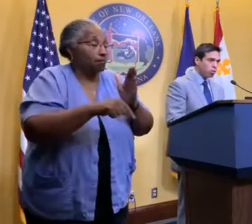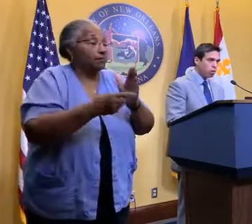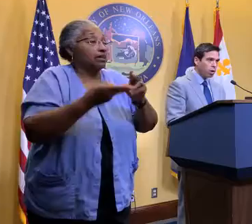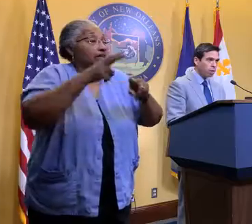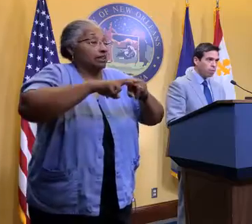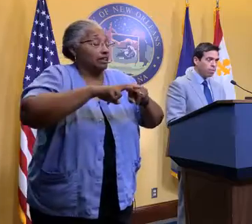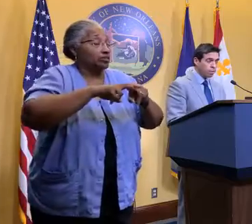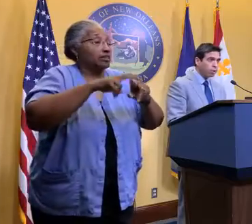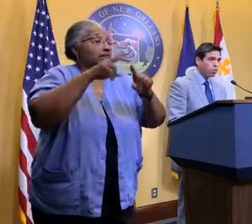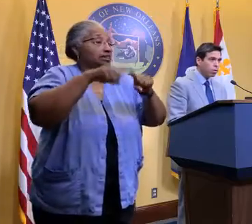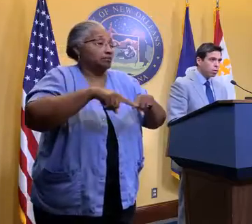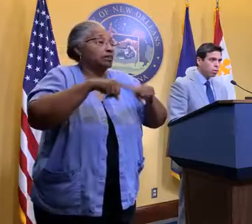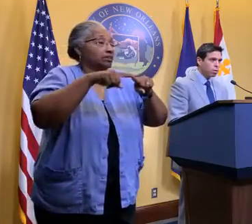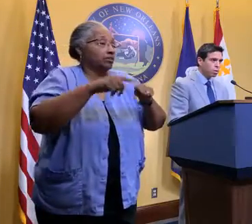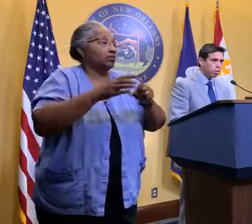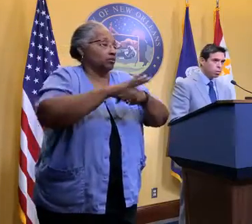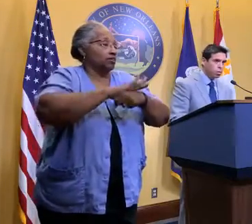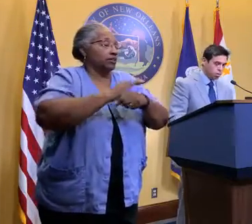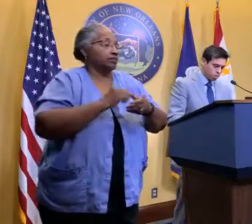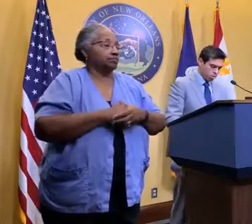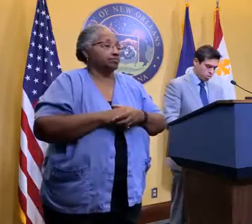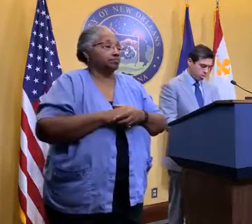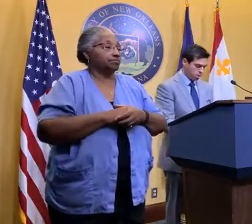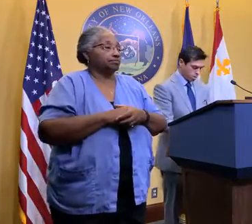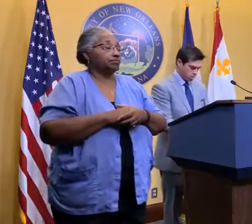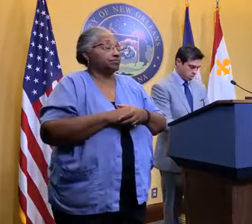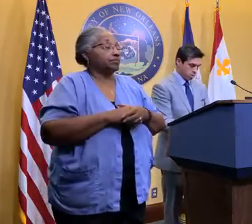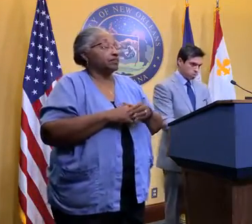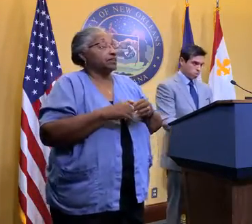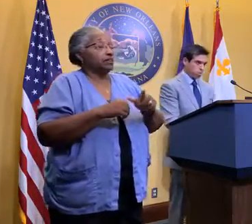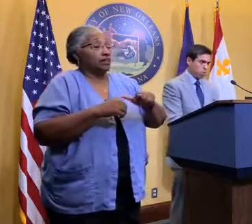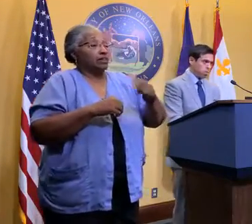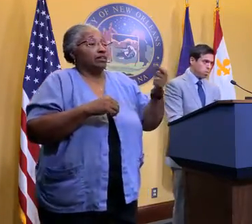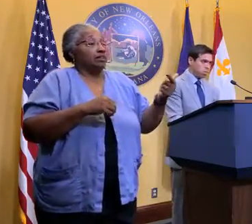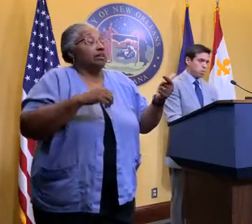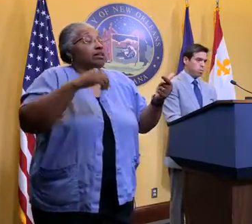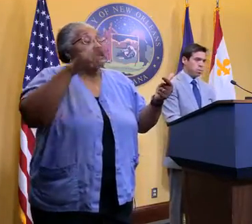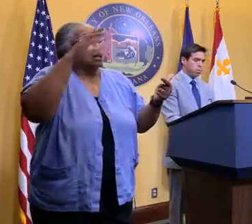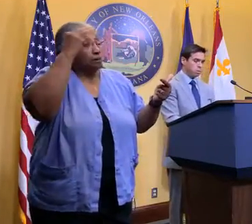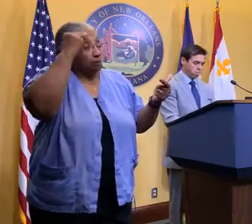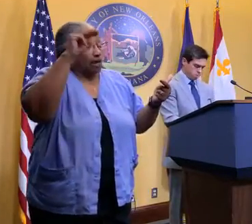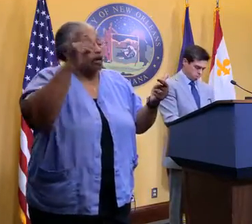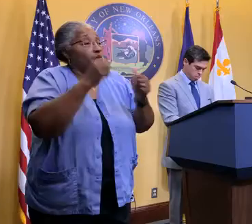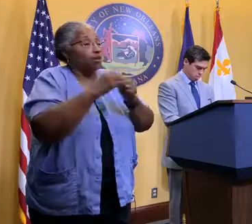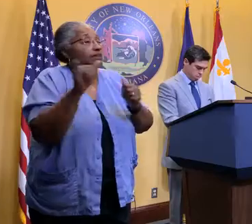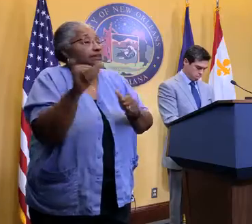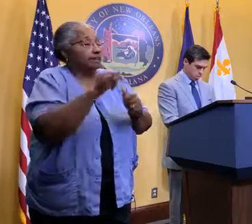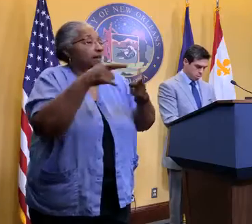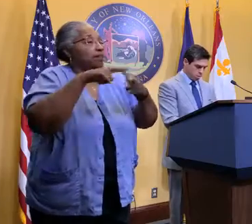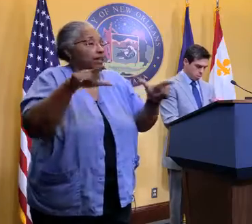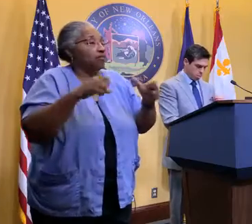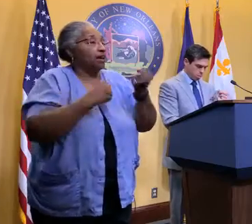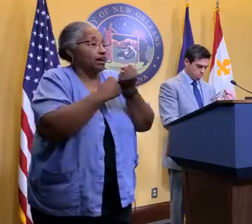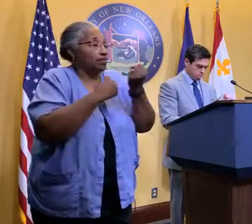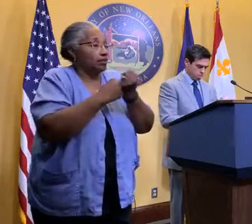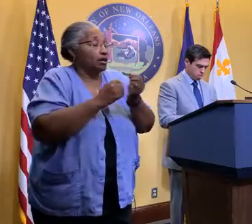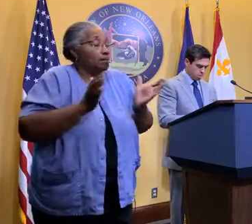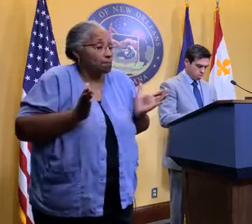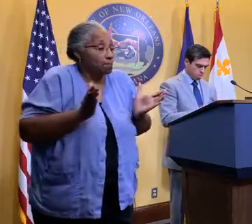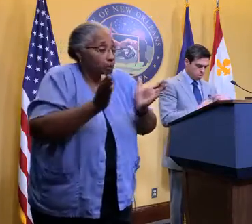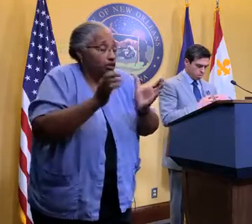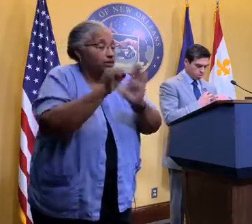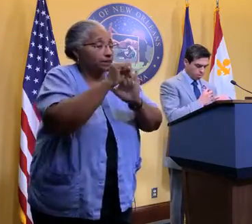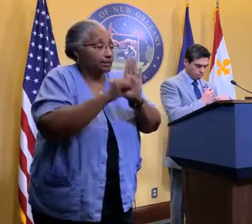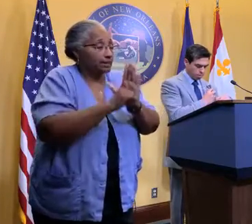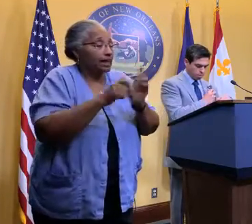resurgence or insurgence of COVID. Absolutely. And with that same level, you know, of advocacy and push at the state level